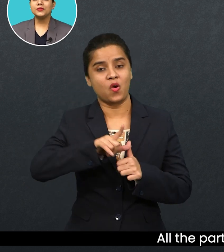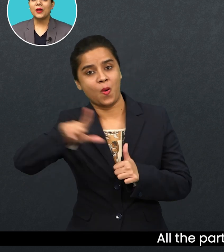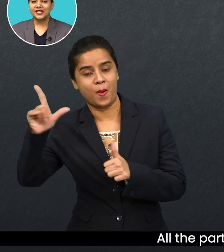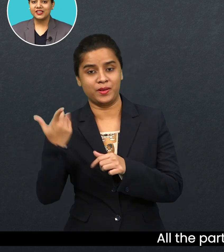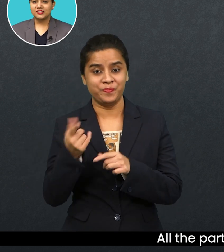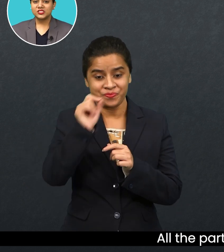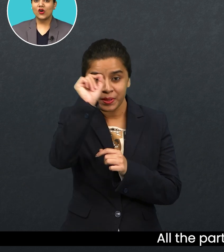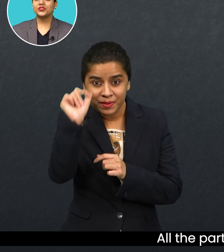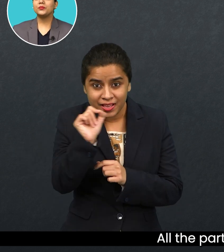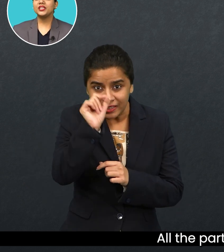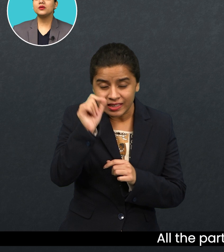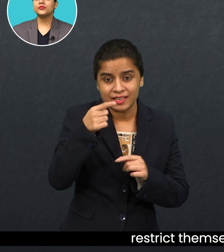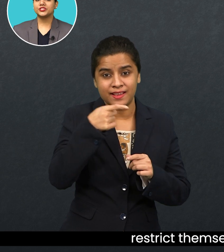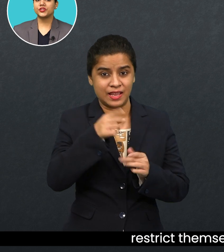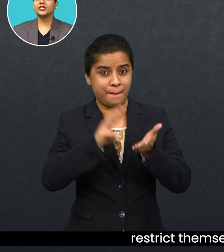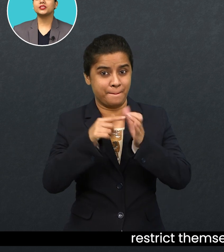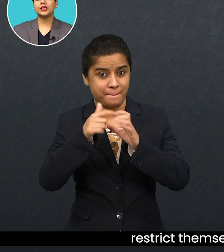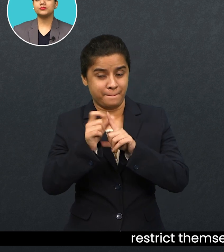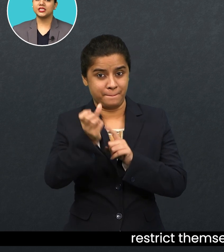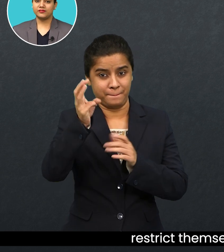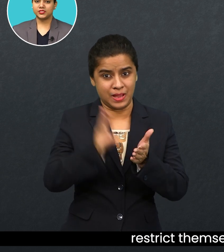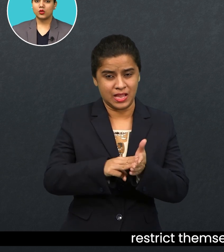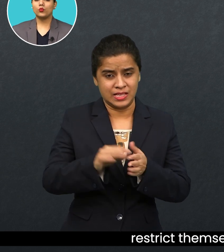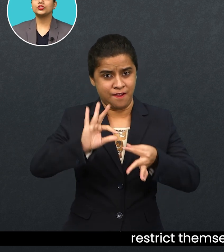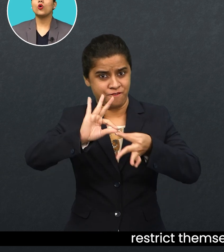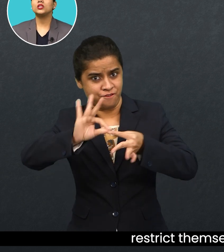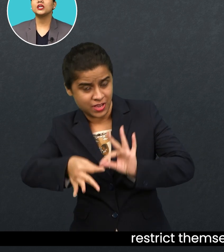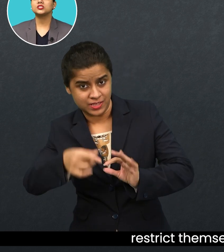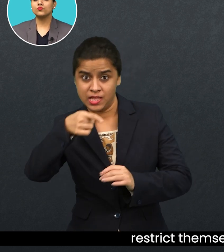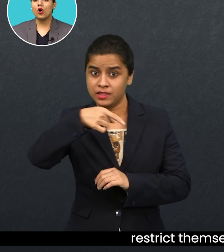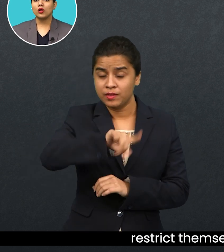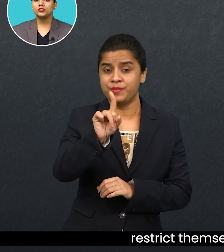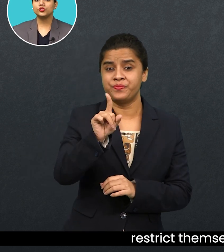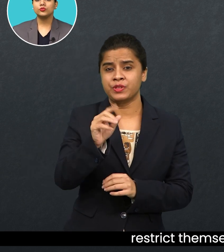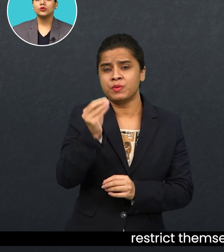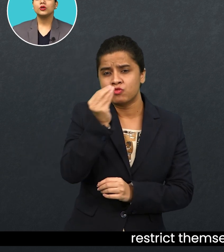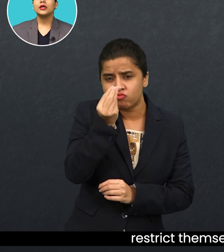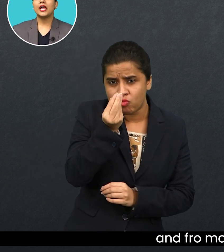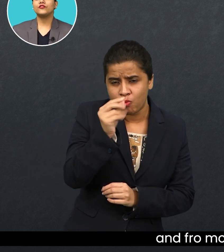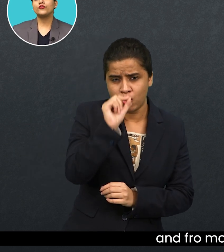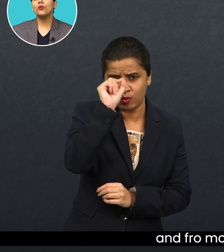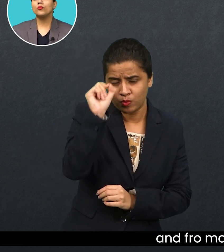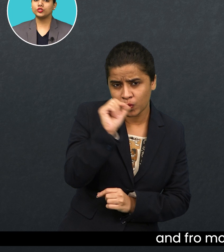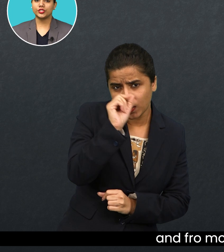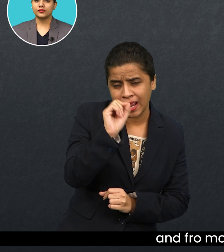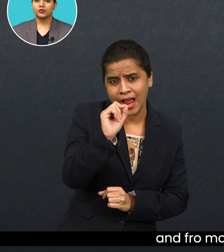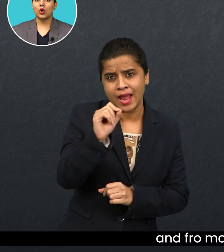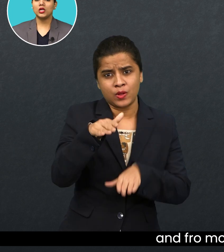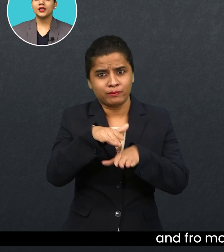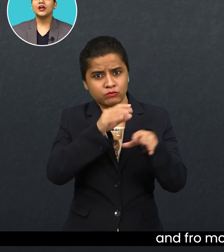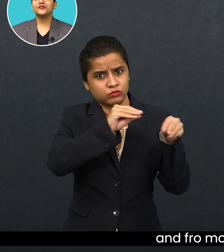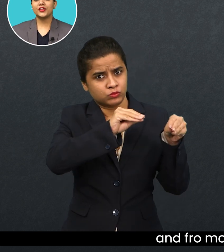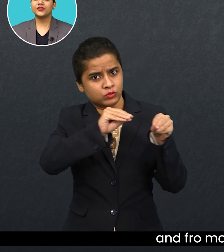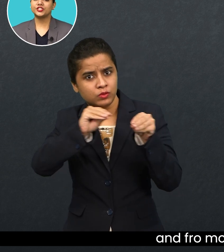All the particles of the medium restrict themselves with only a small to and fro motion